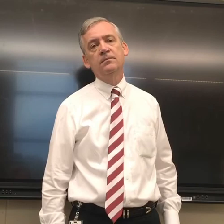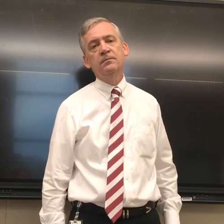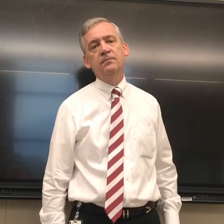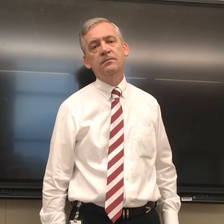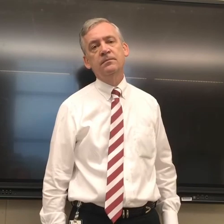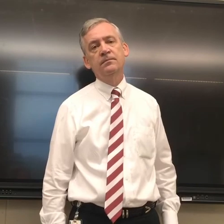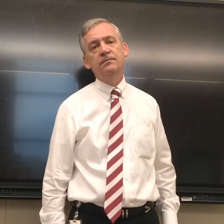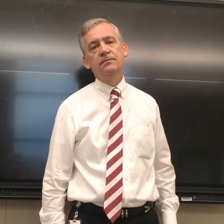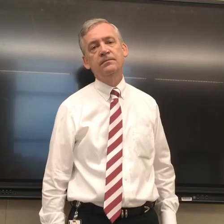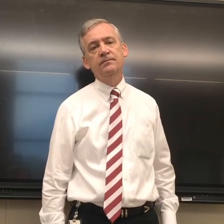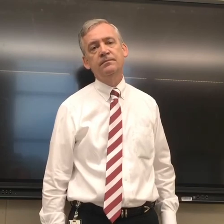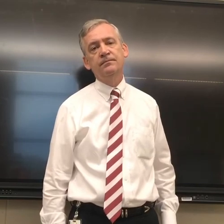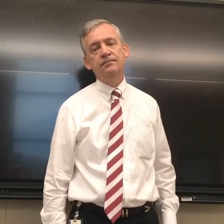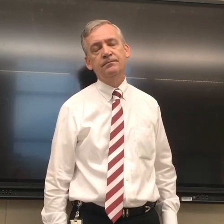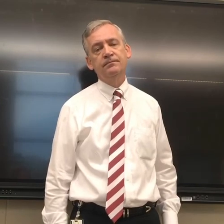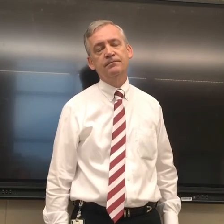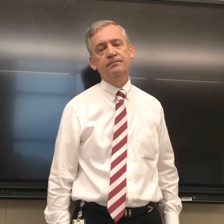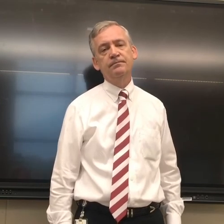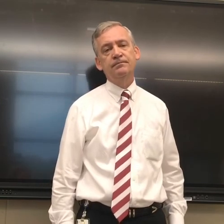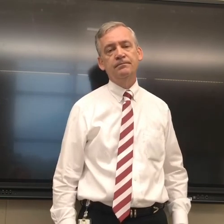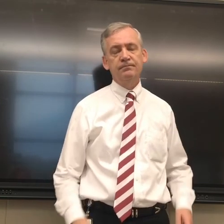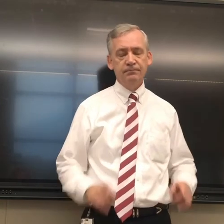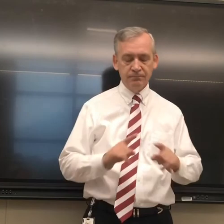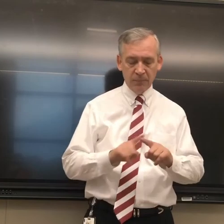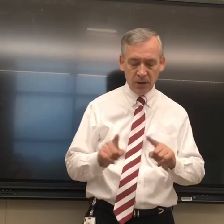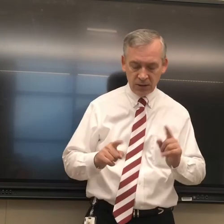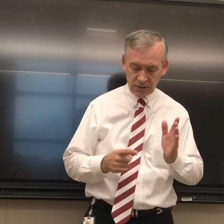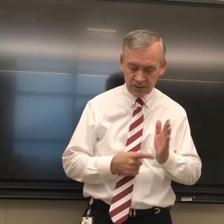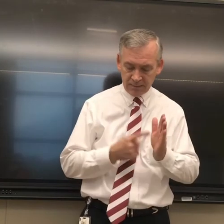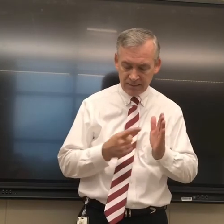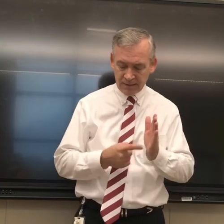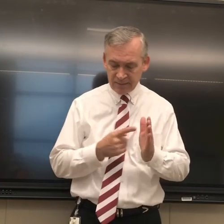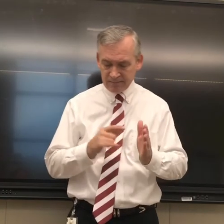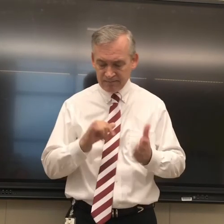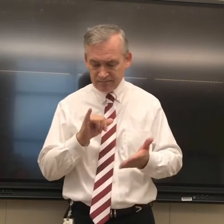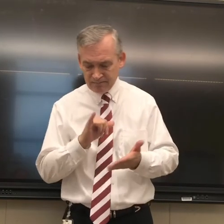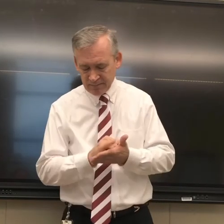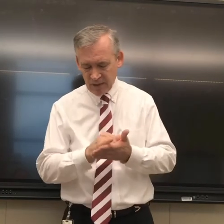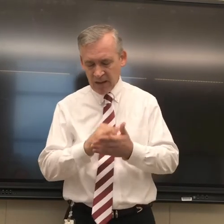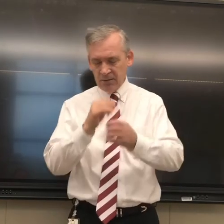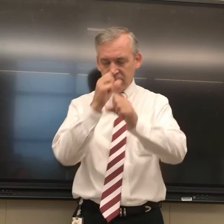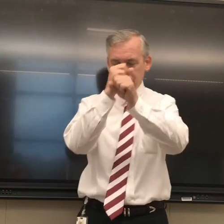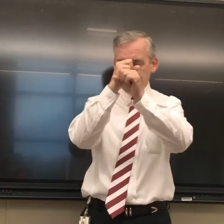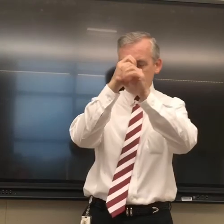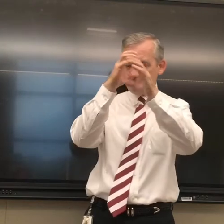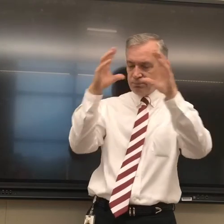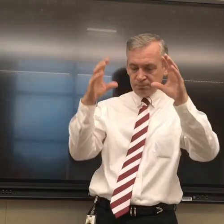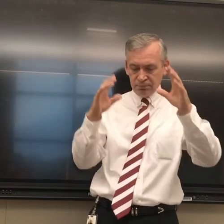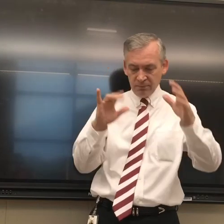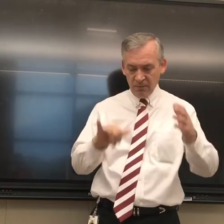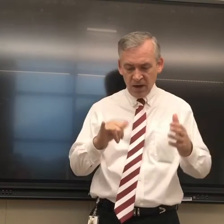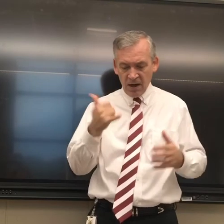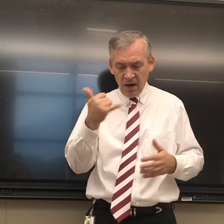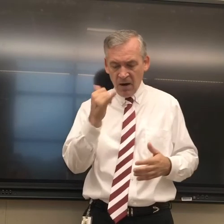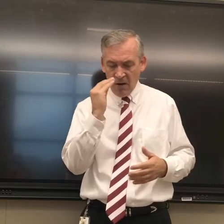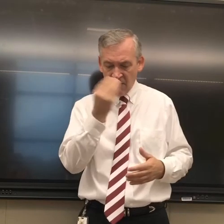Yet there are times when the image of those passionate yellow mounds returns with a